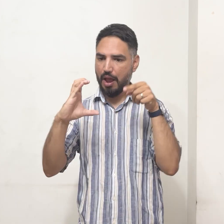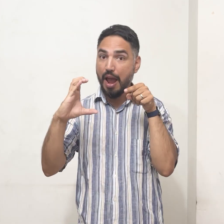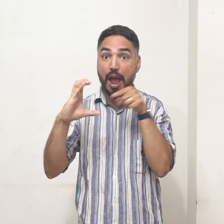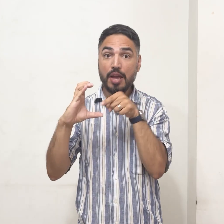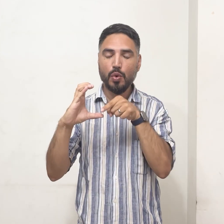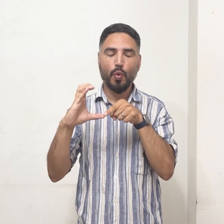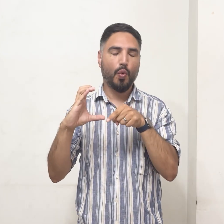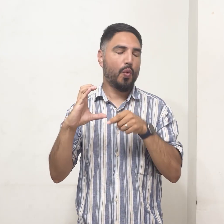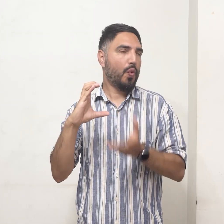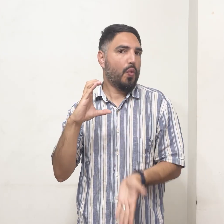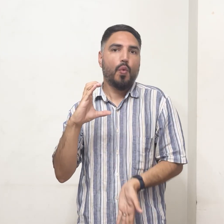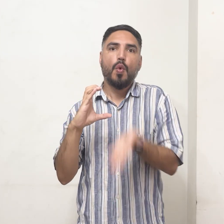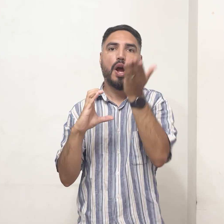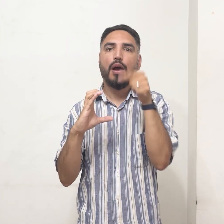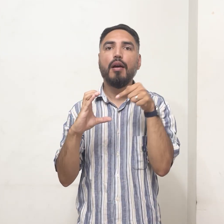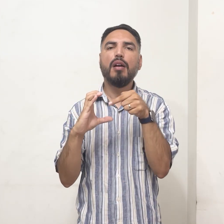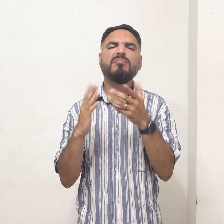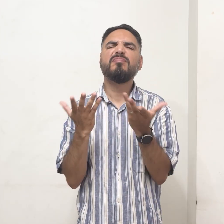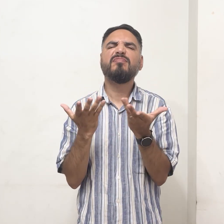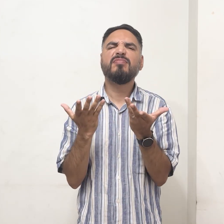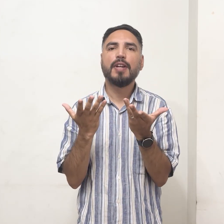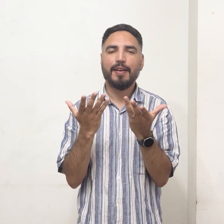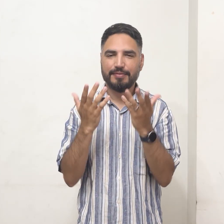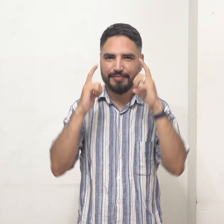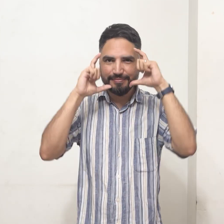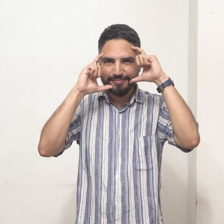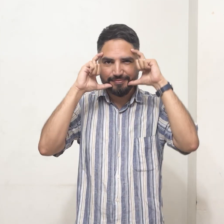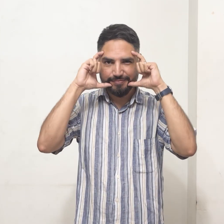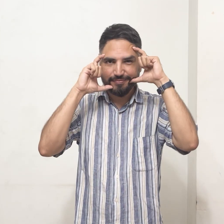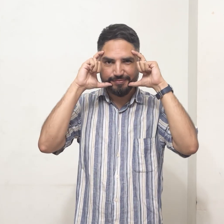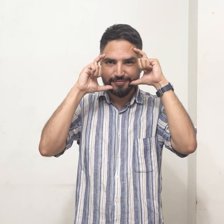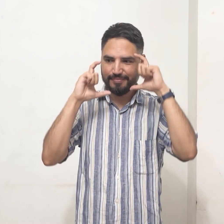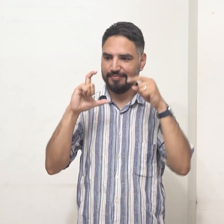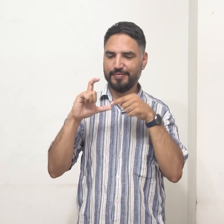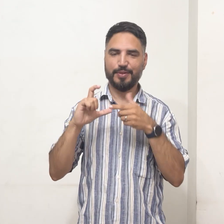that trunk symbolized something very important: facial expression.